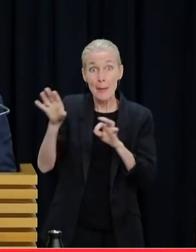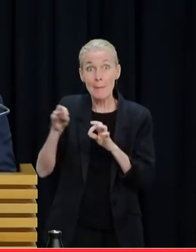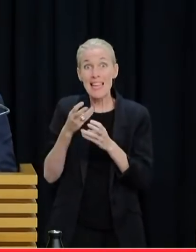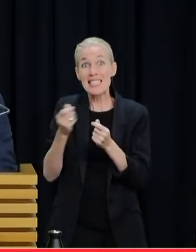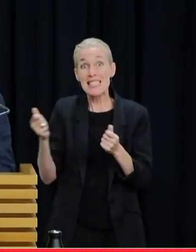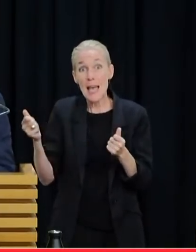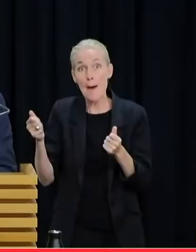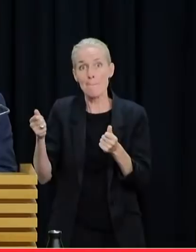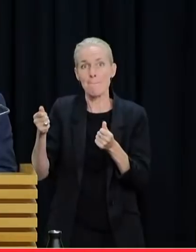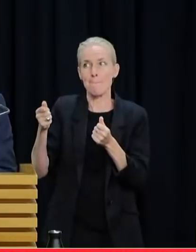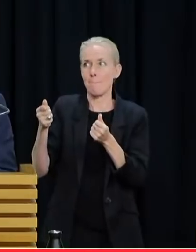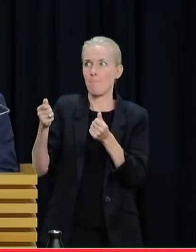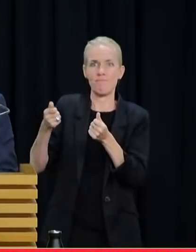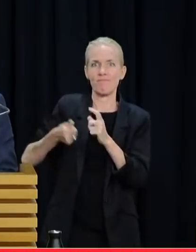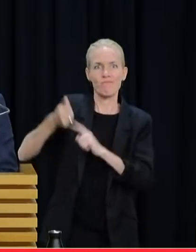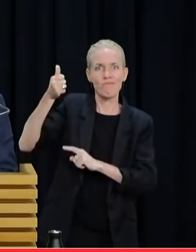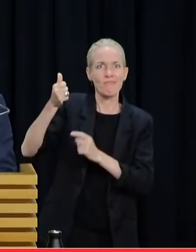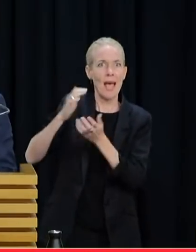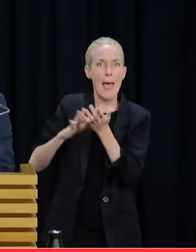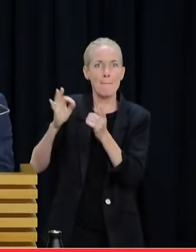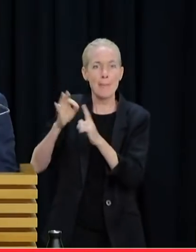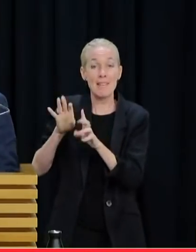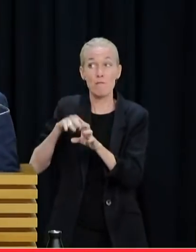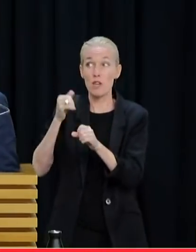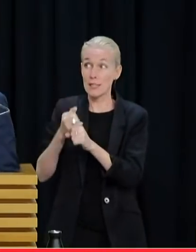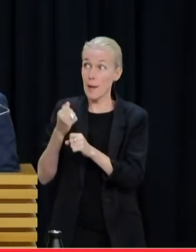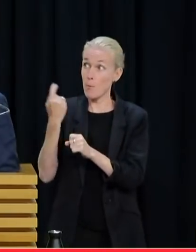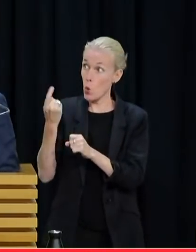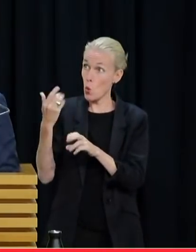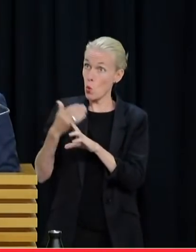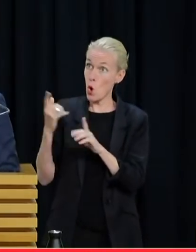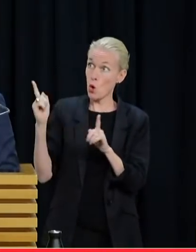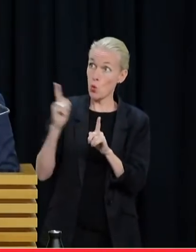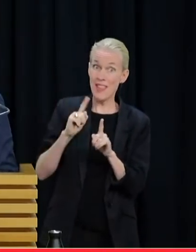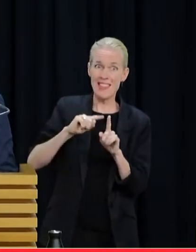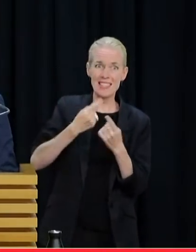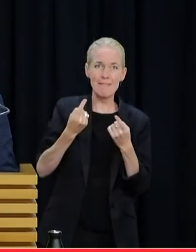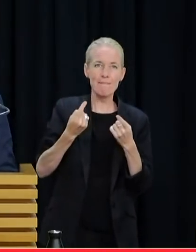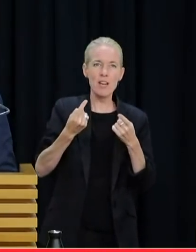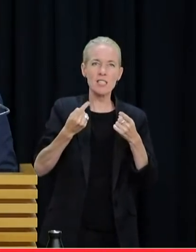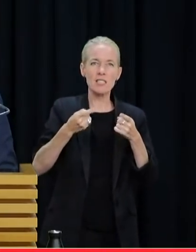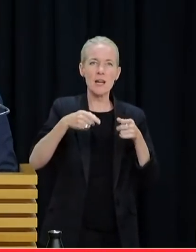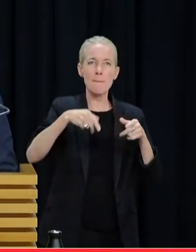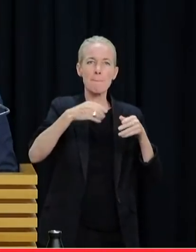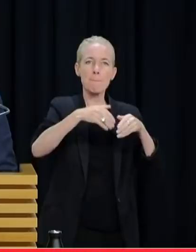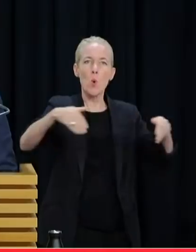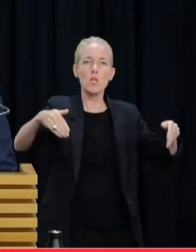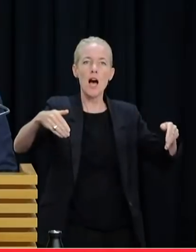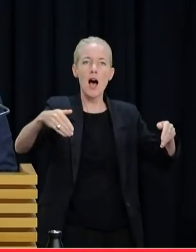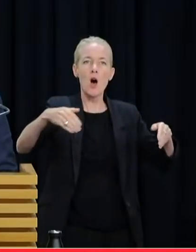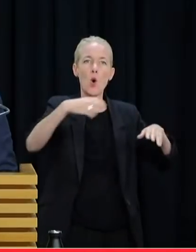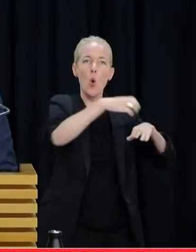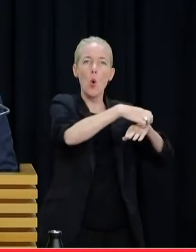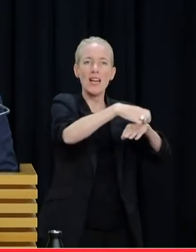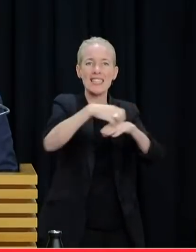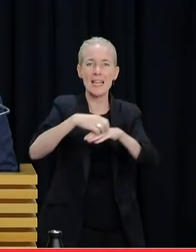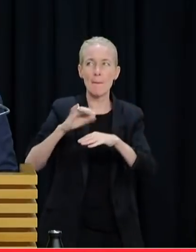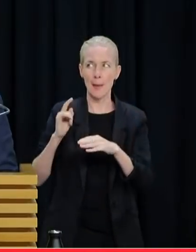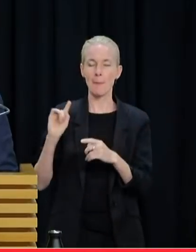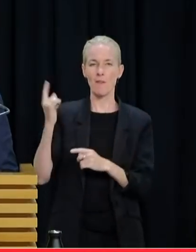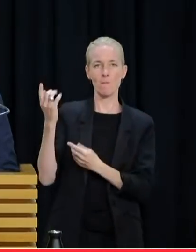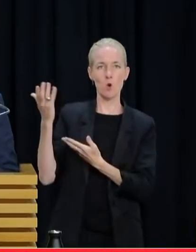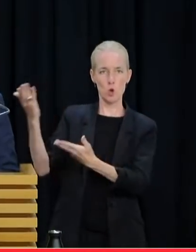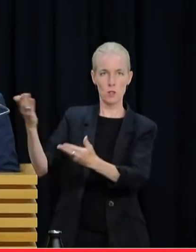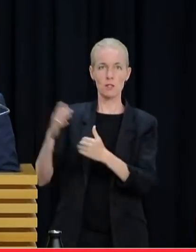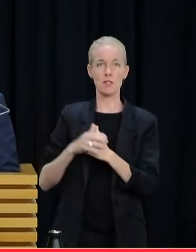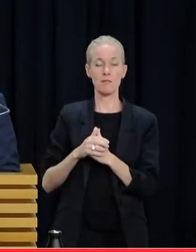agencies may end up doing it before it's made more widely available. But we're working through that because we do acknowledge that the public